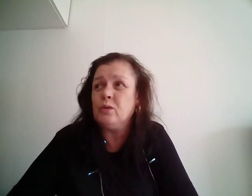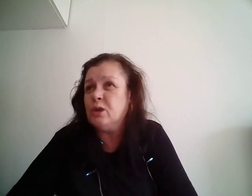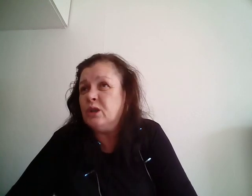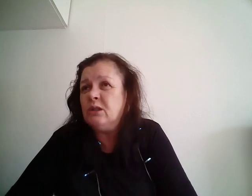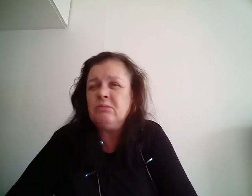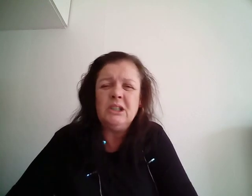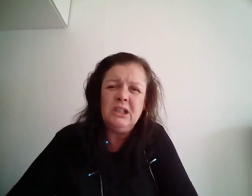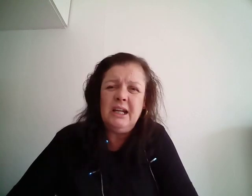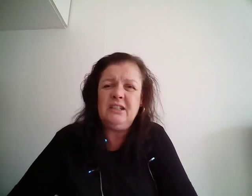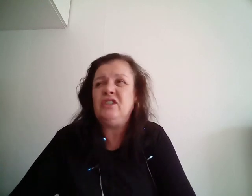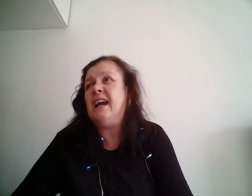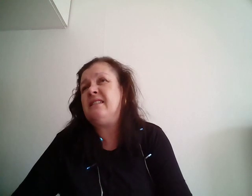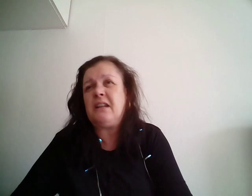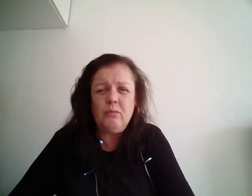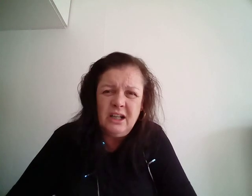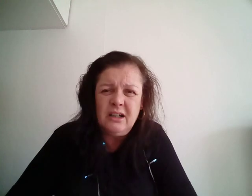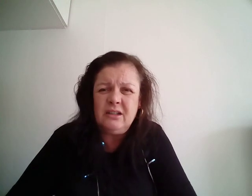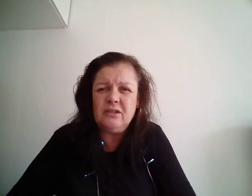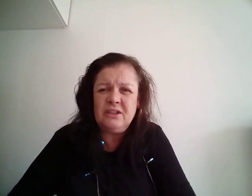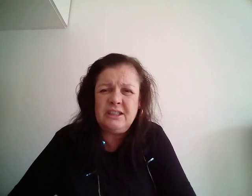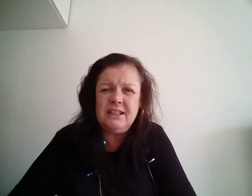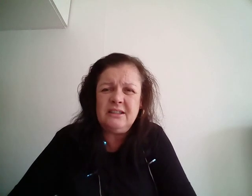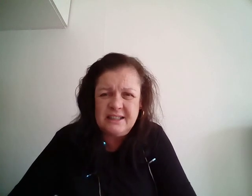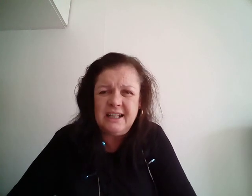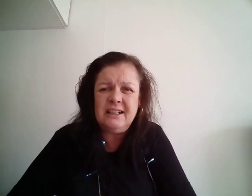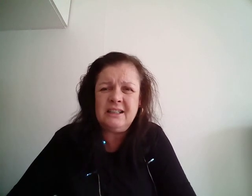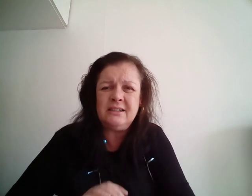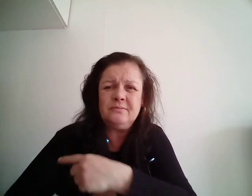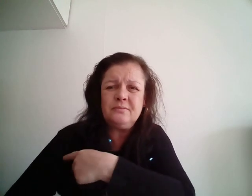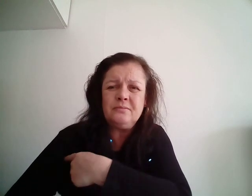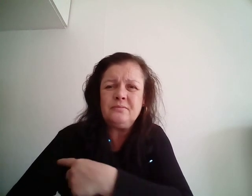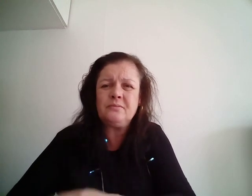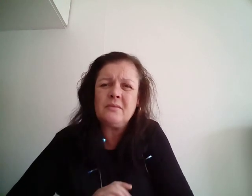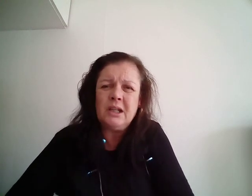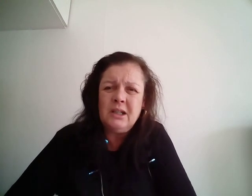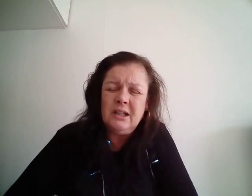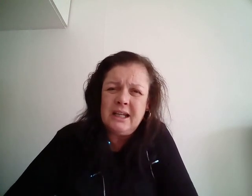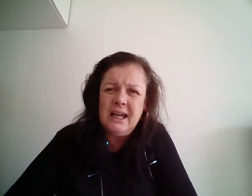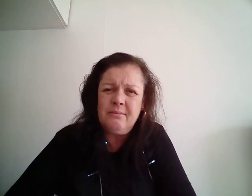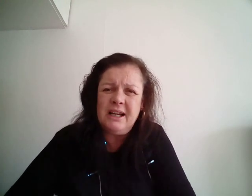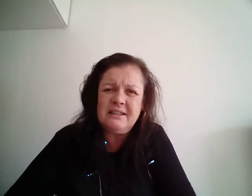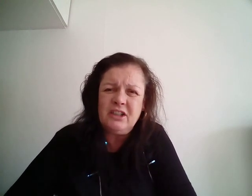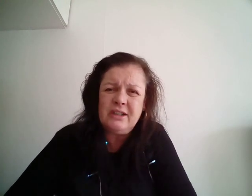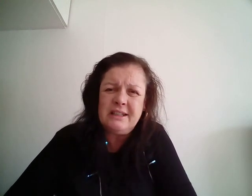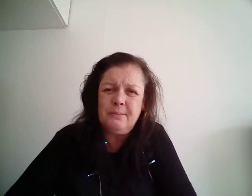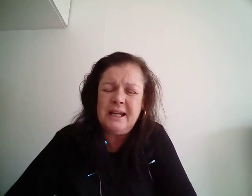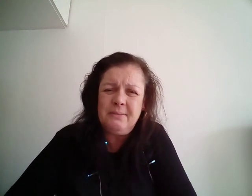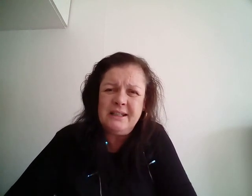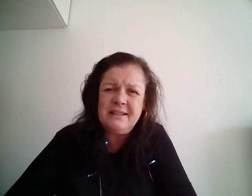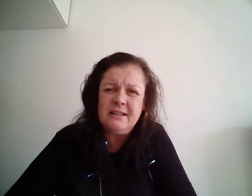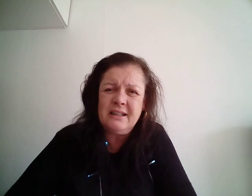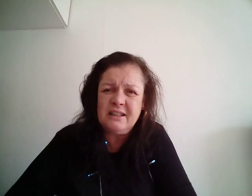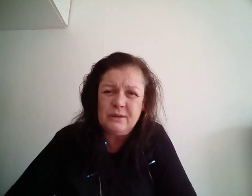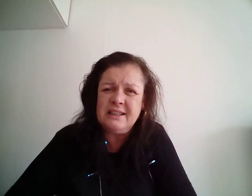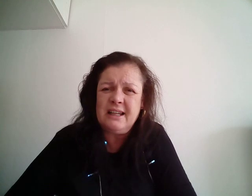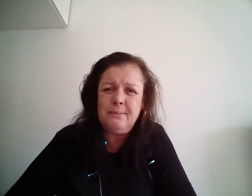war. And yes, and we are under attack. Okay, my delicious little babies, that is what is